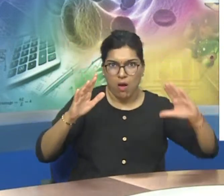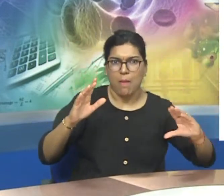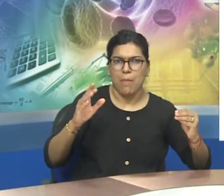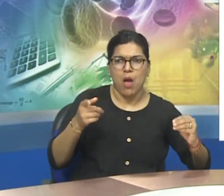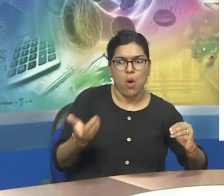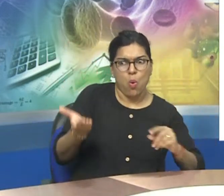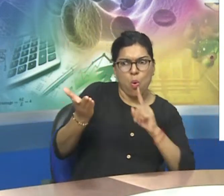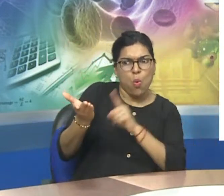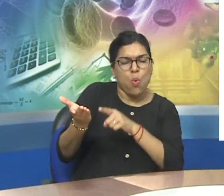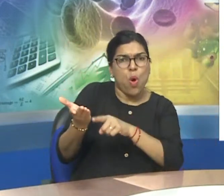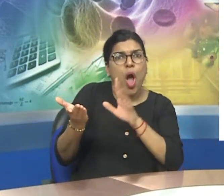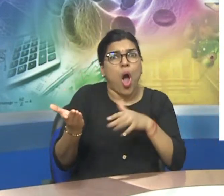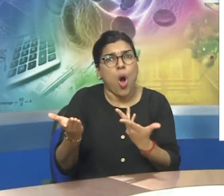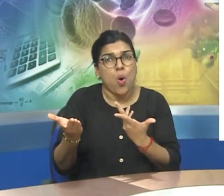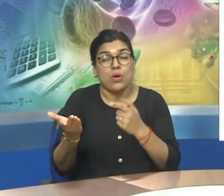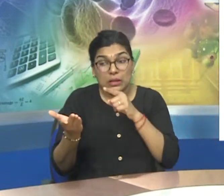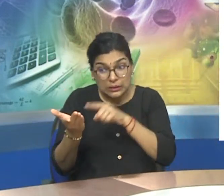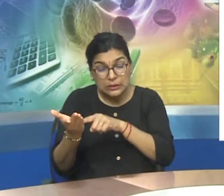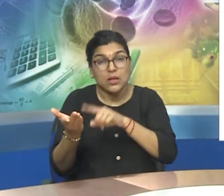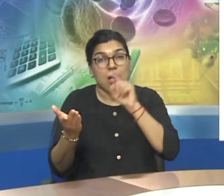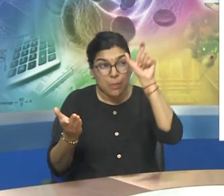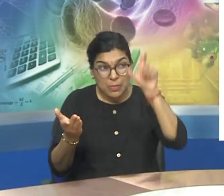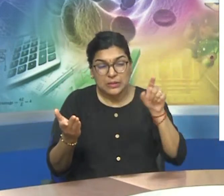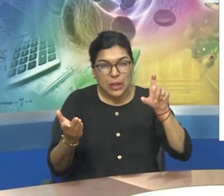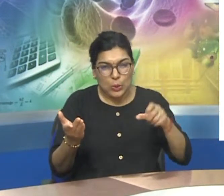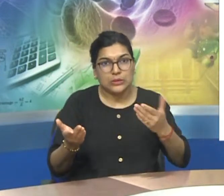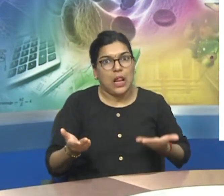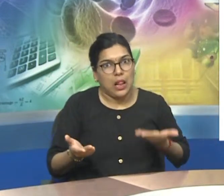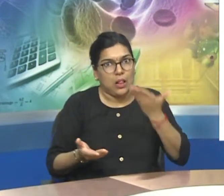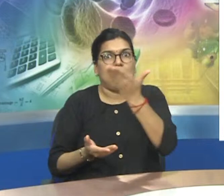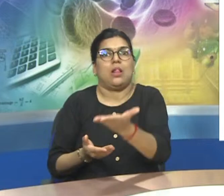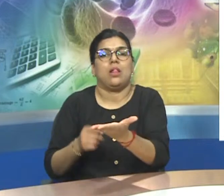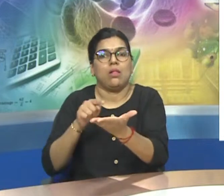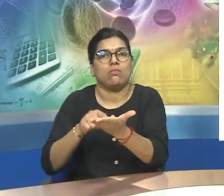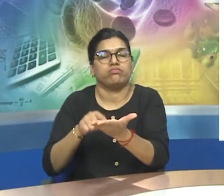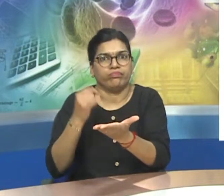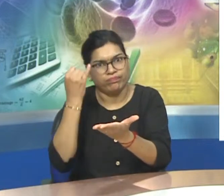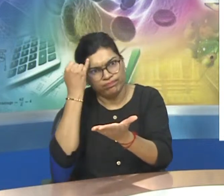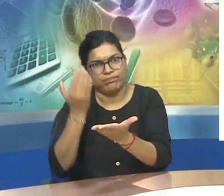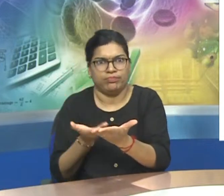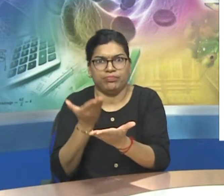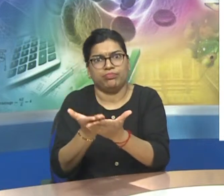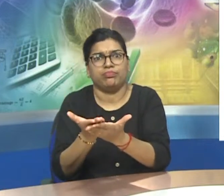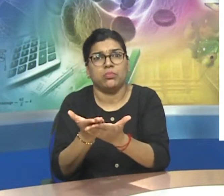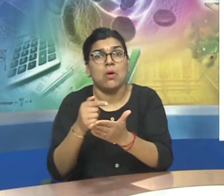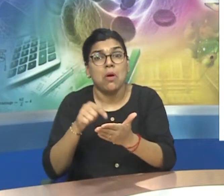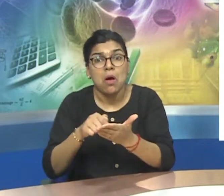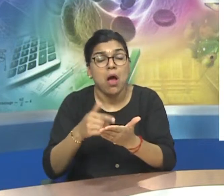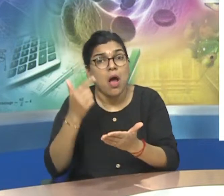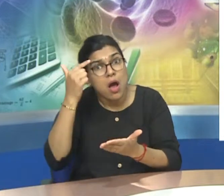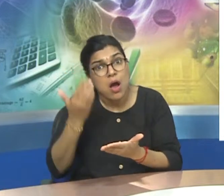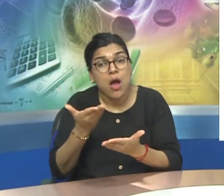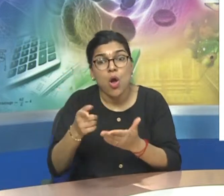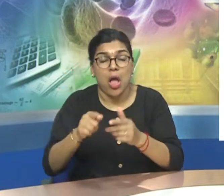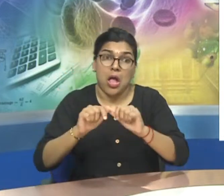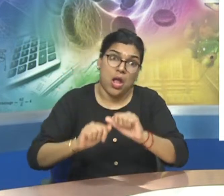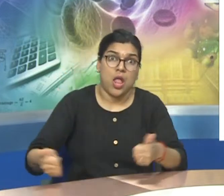And several solutions to the disposal problems have been proposed.